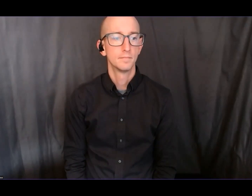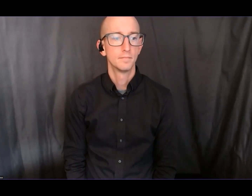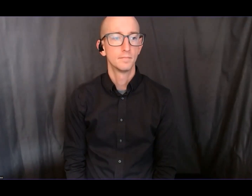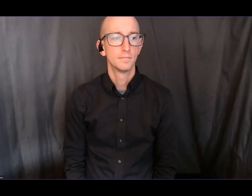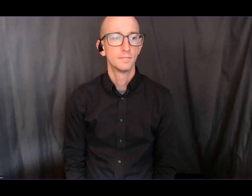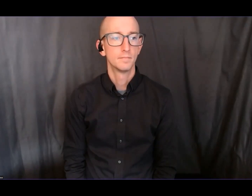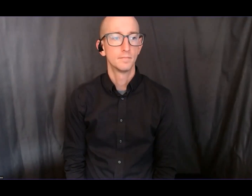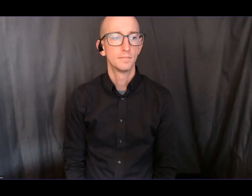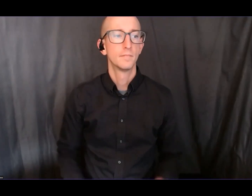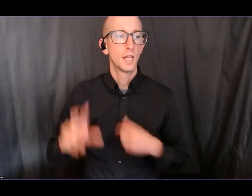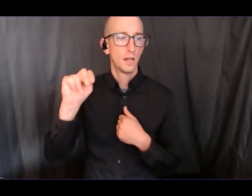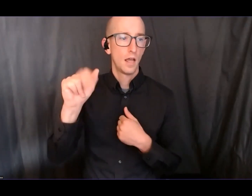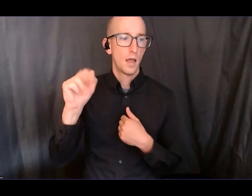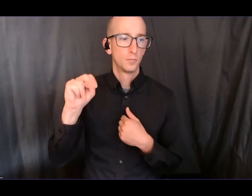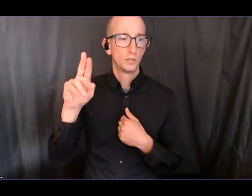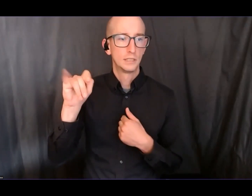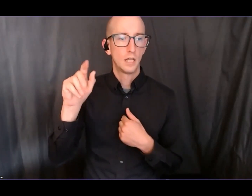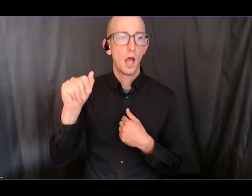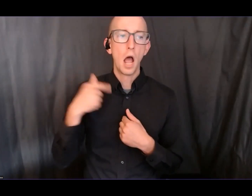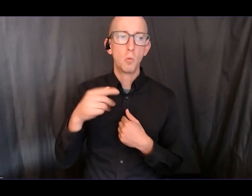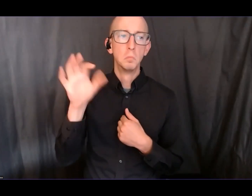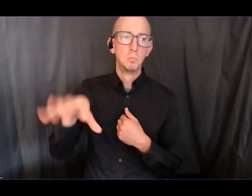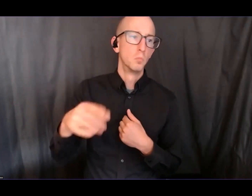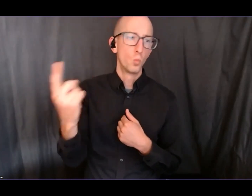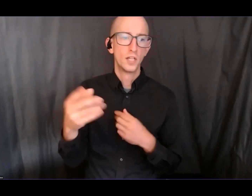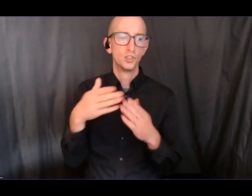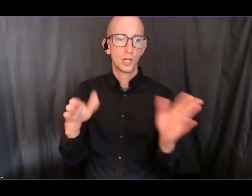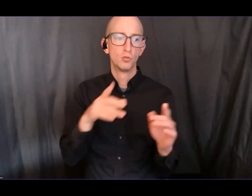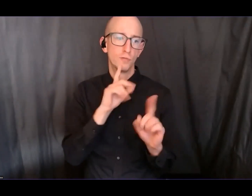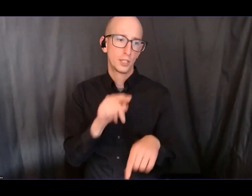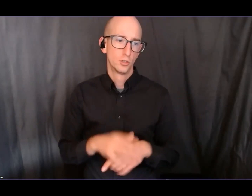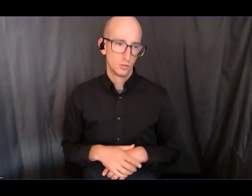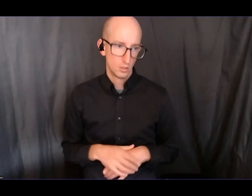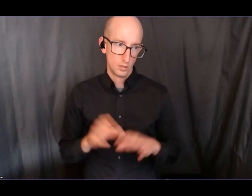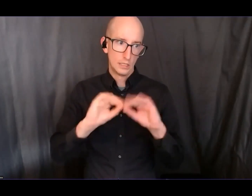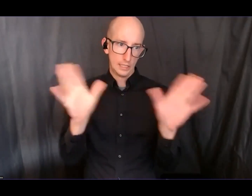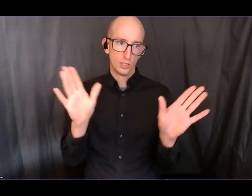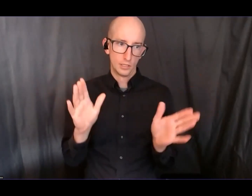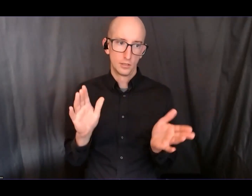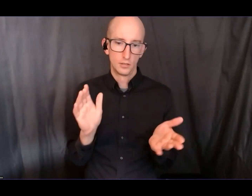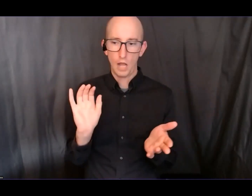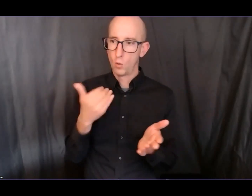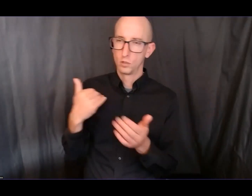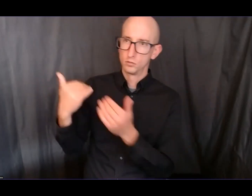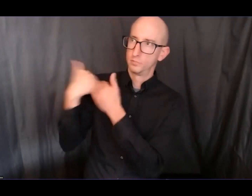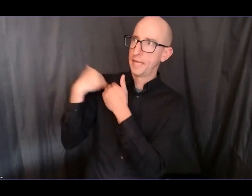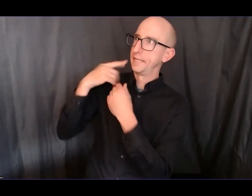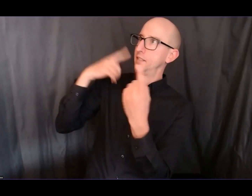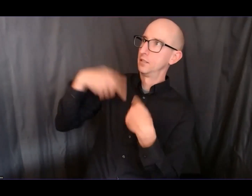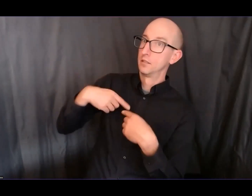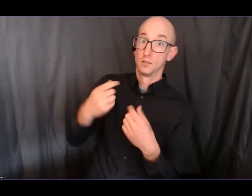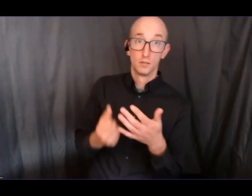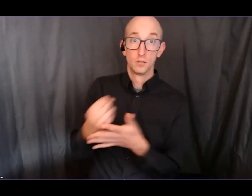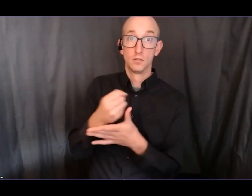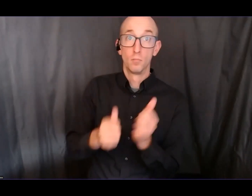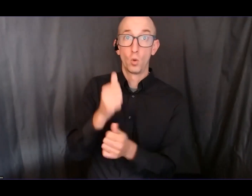I'll just give one general reaction. I mean, clearly from our mandate, the most important one is the